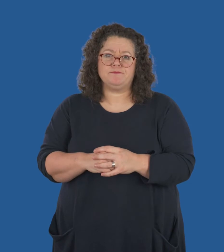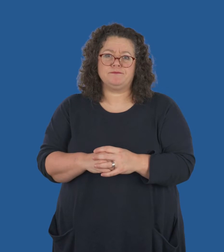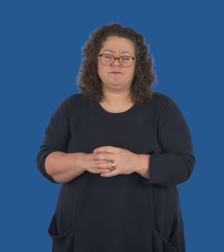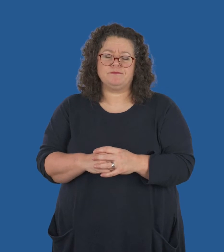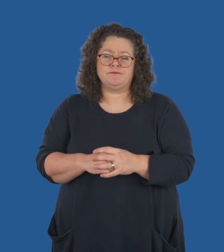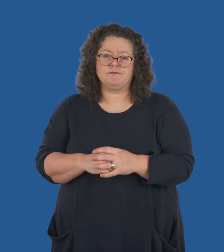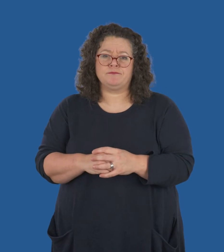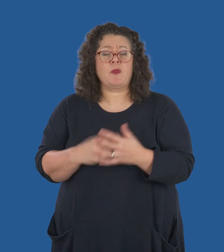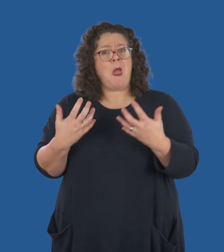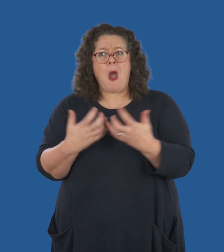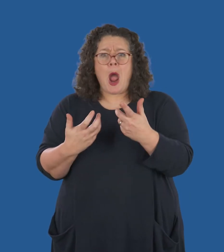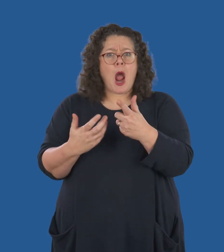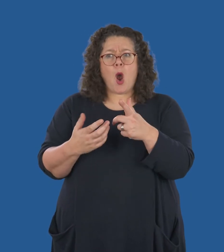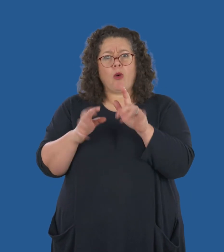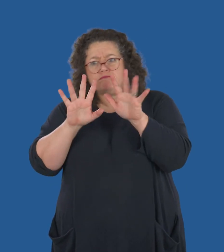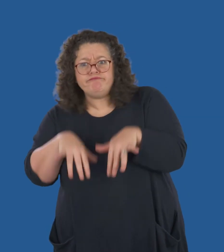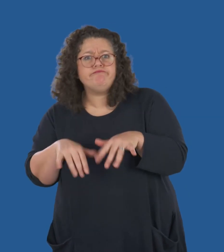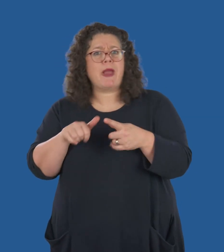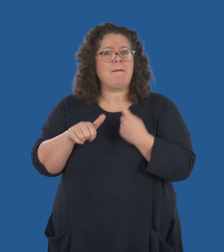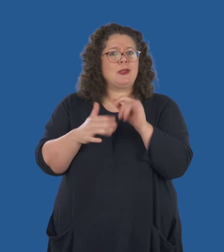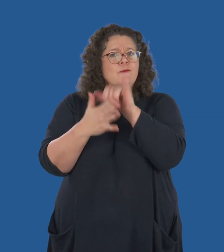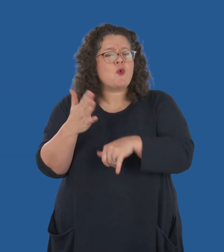How to complete the application form?